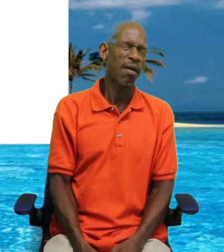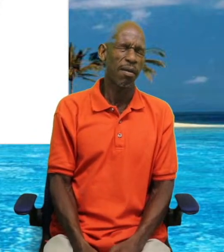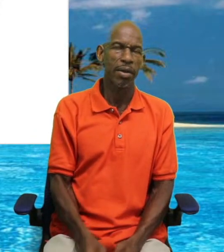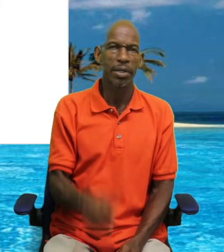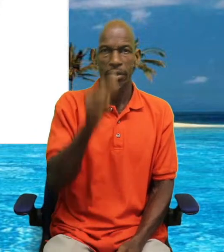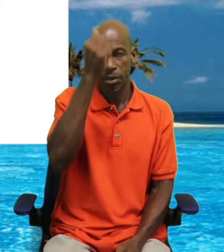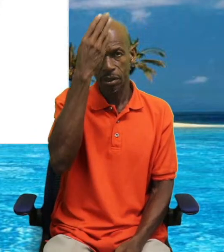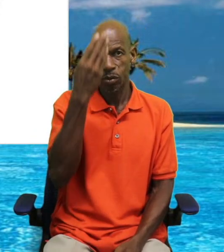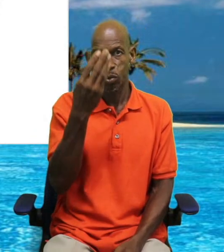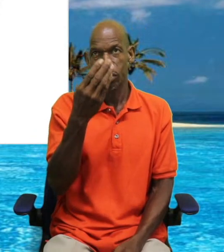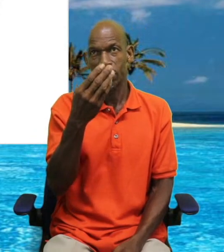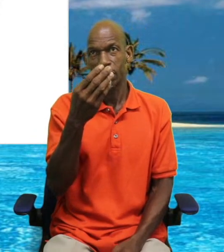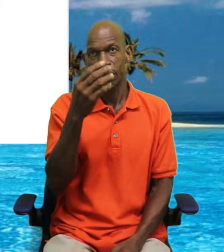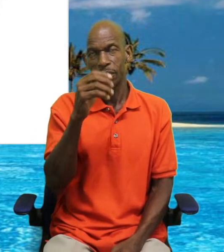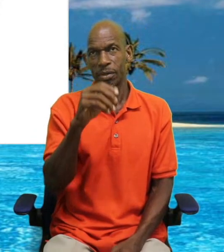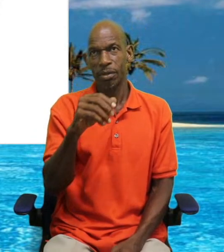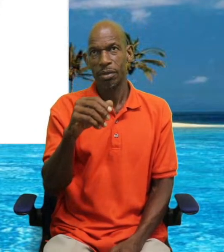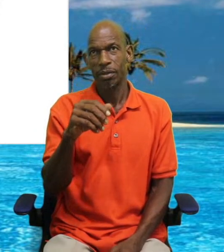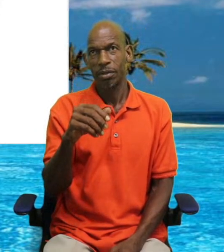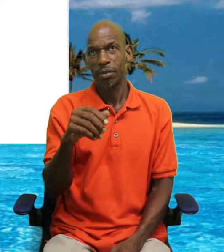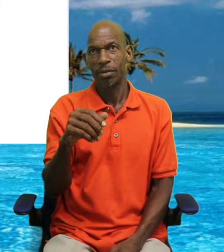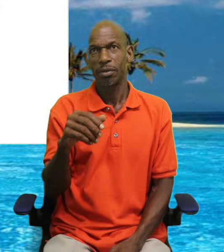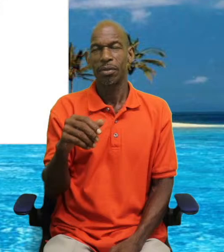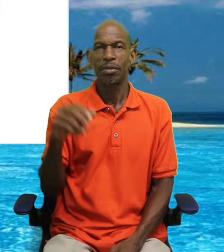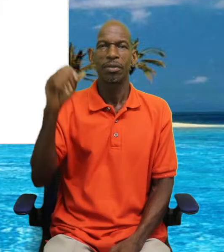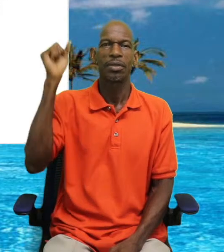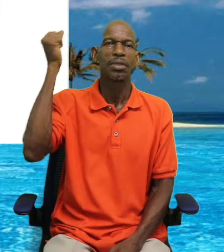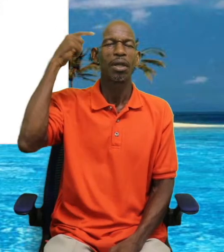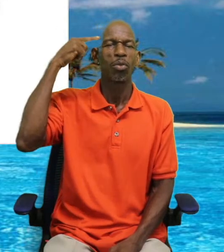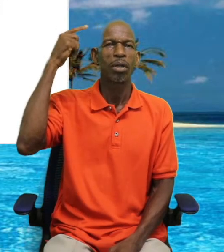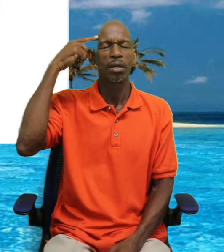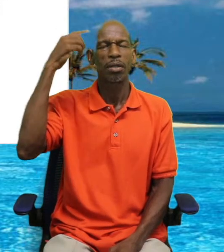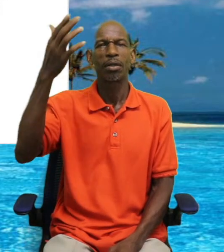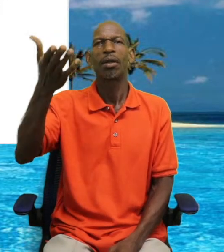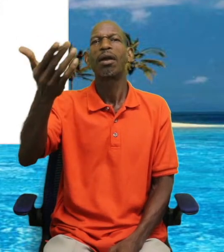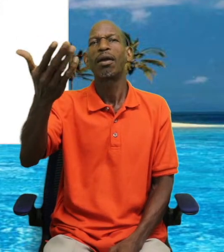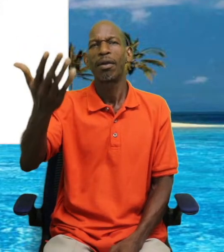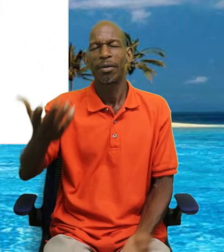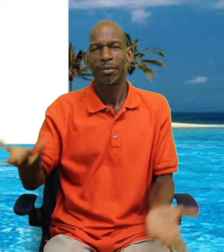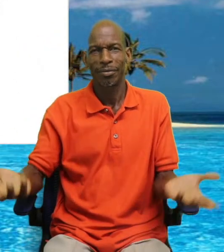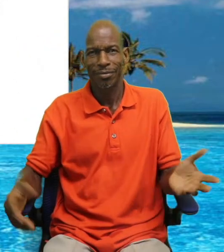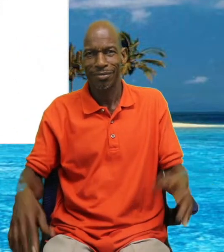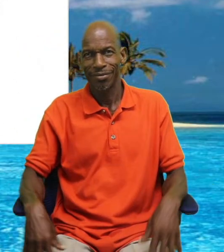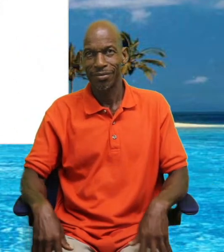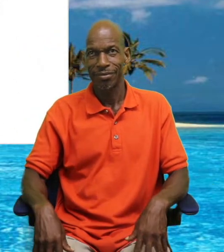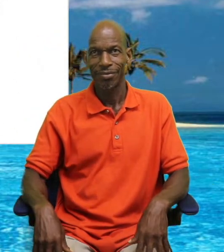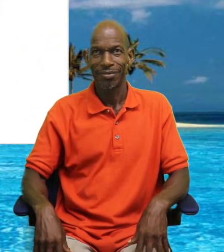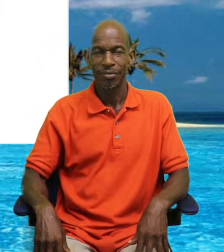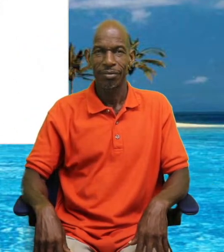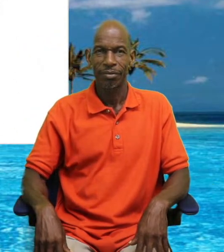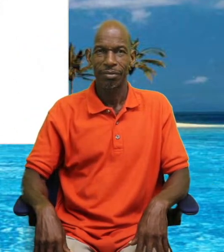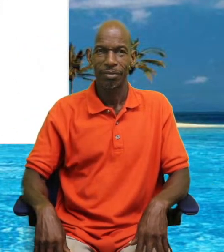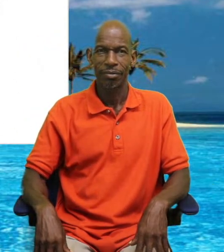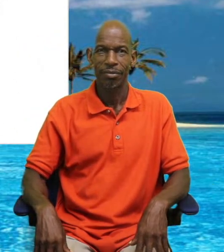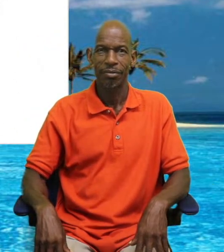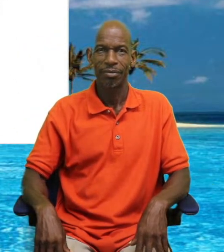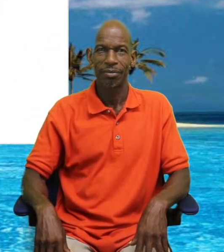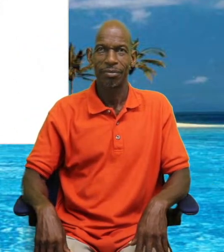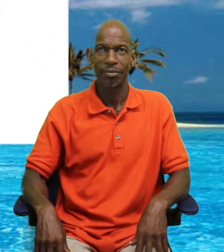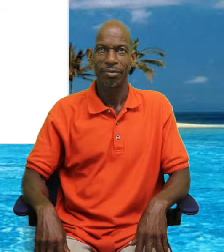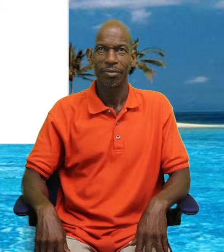Salvin. I see Sabriki putting up her hand and waving. All right, Sabriki, go ahead. Take it. Take it away. Go ahead. What's the answer?